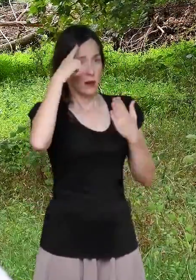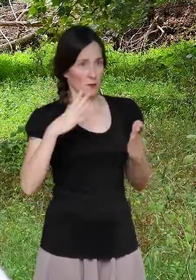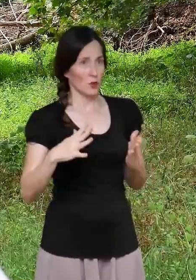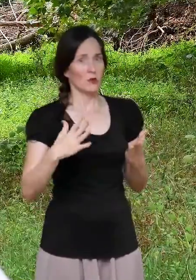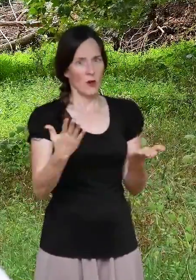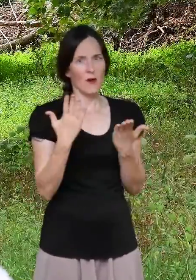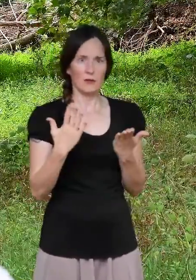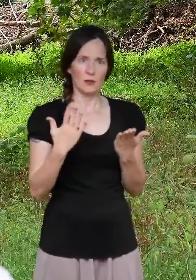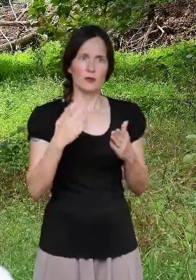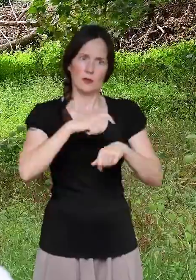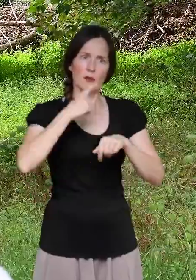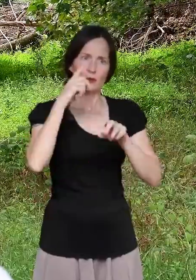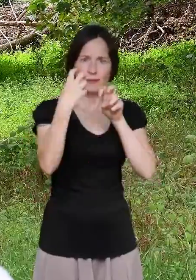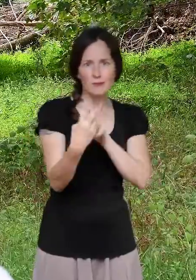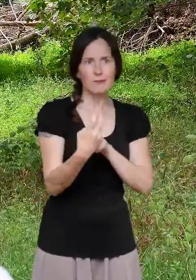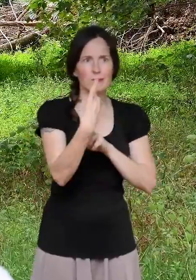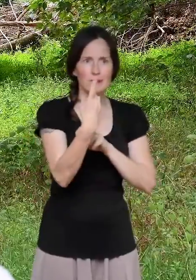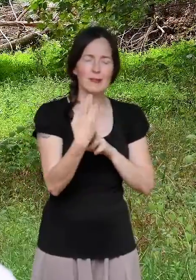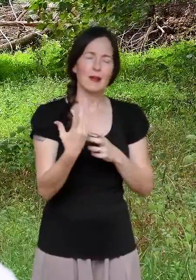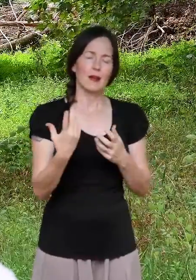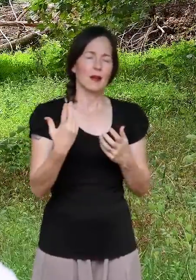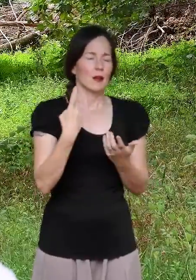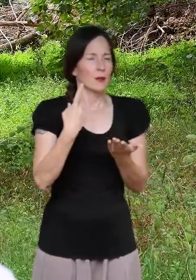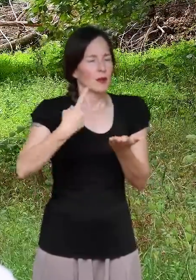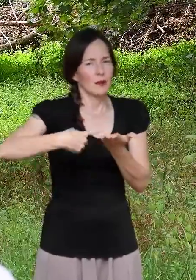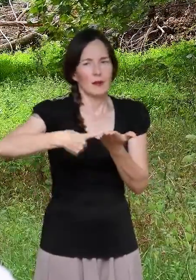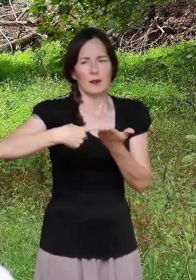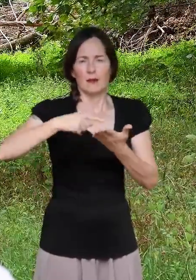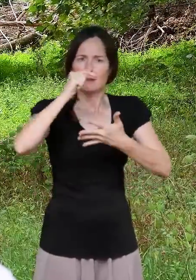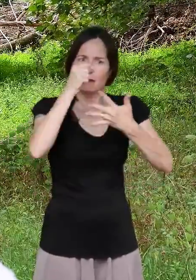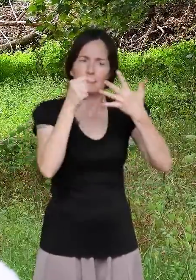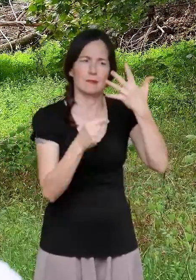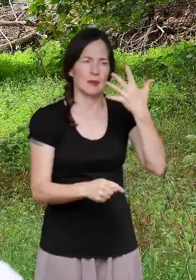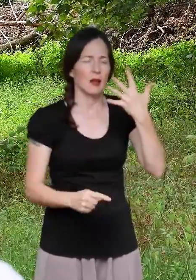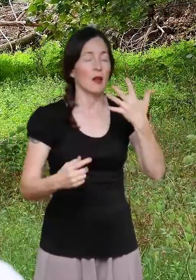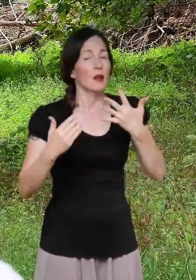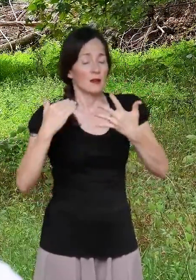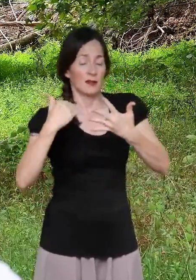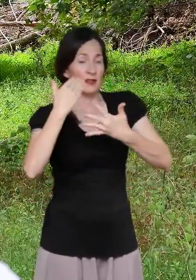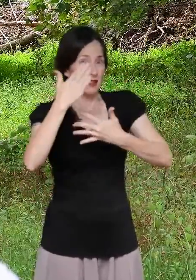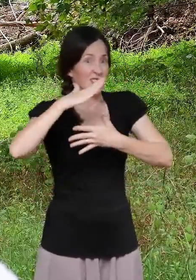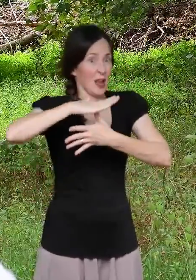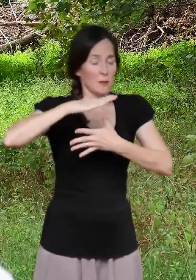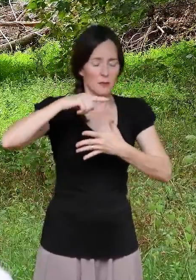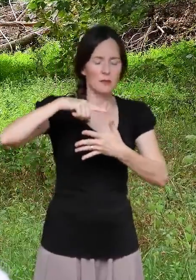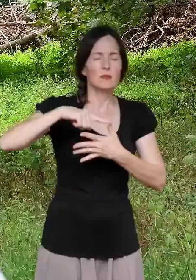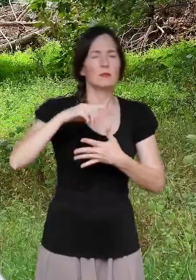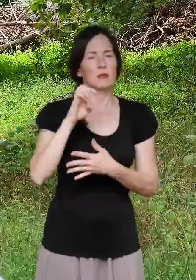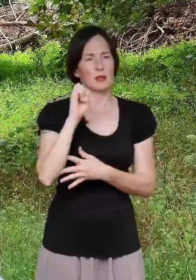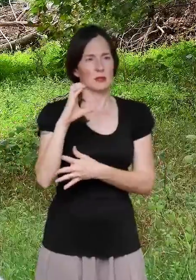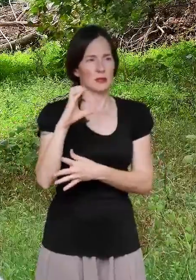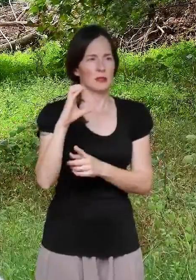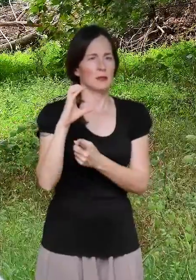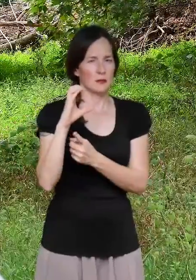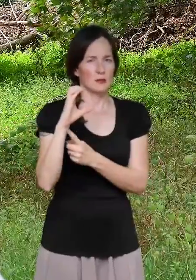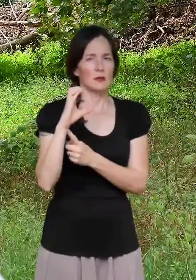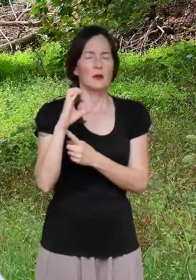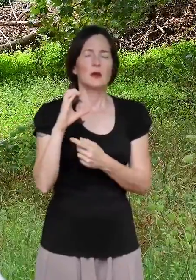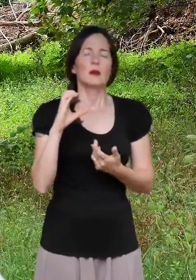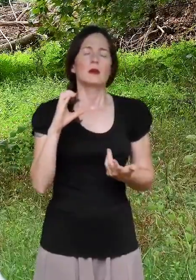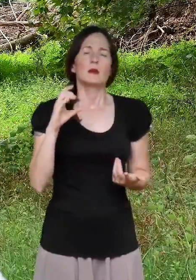talked about a myriad of issues. And at the top of that was Ellicott City. And the governor and the